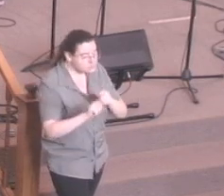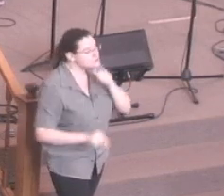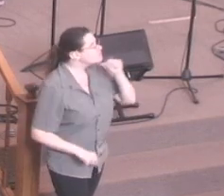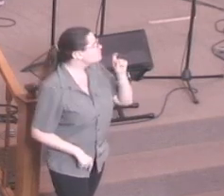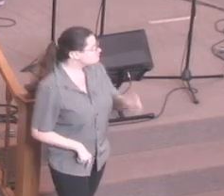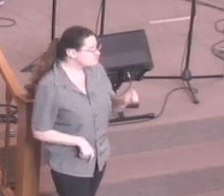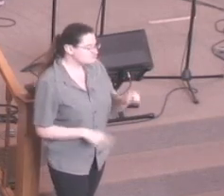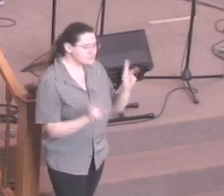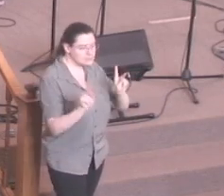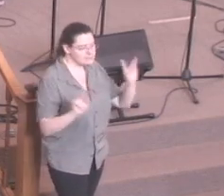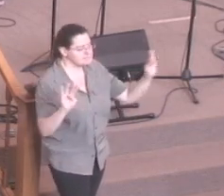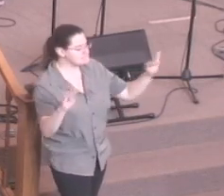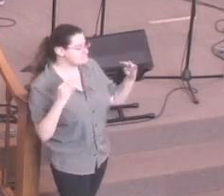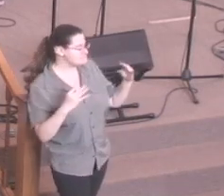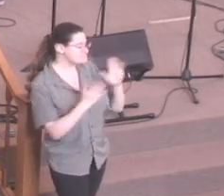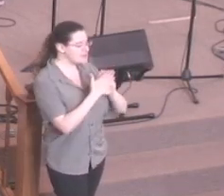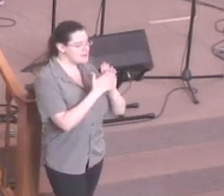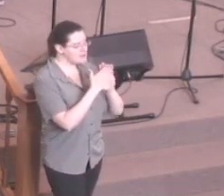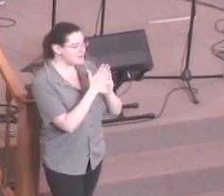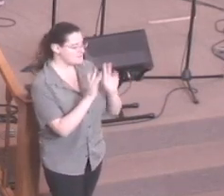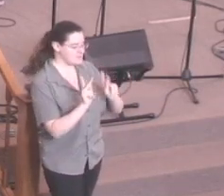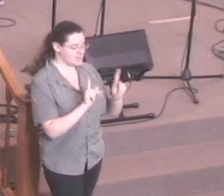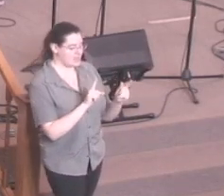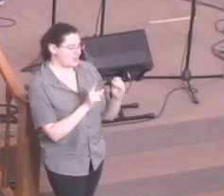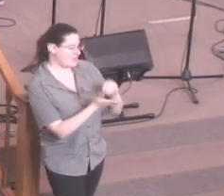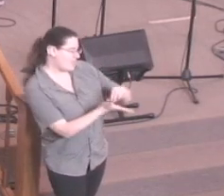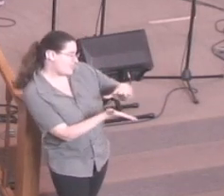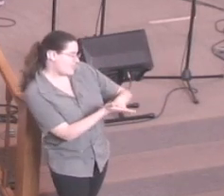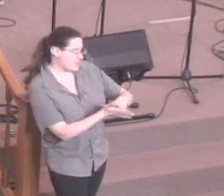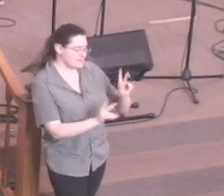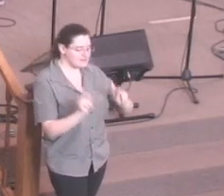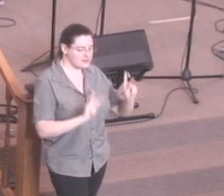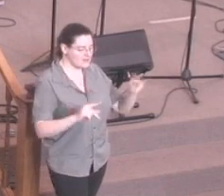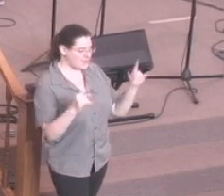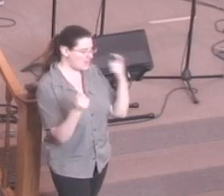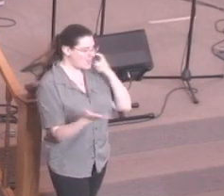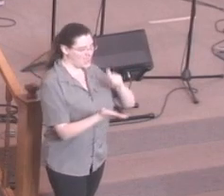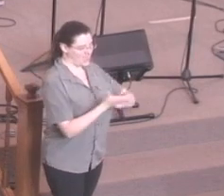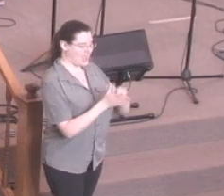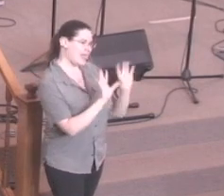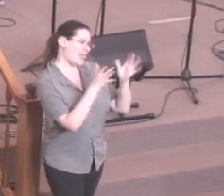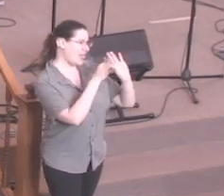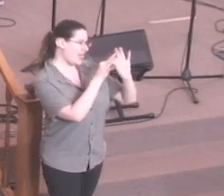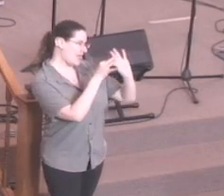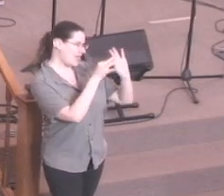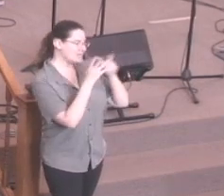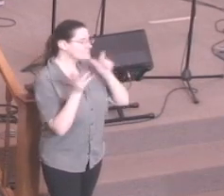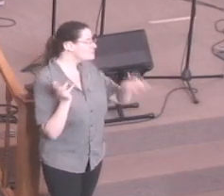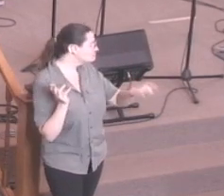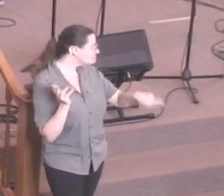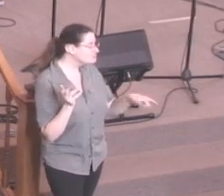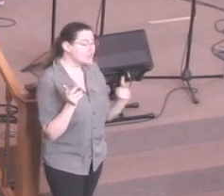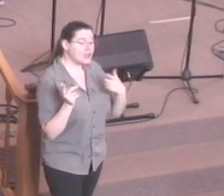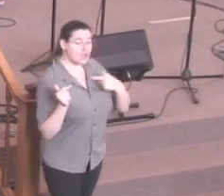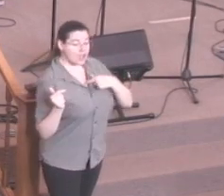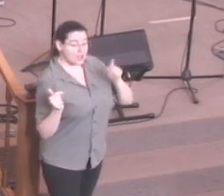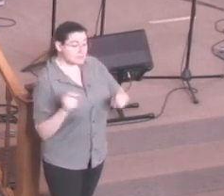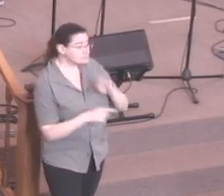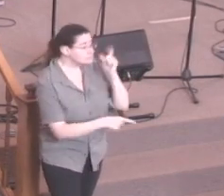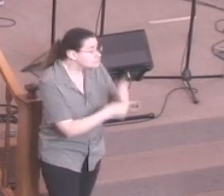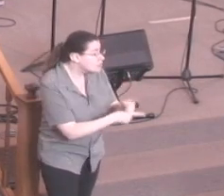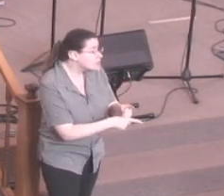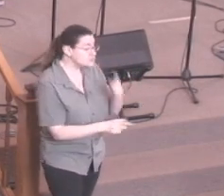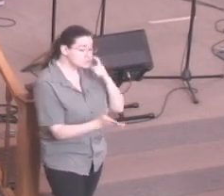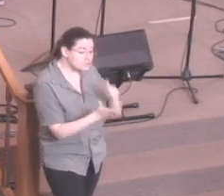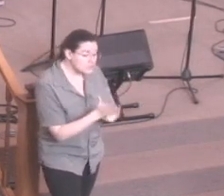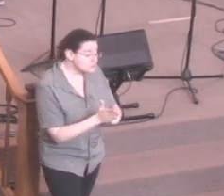need preeminence, prosperity, position, promotion, or popularity. I don't have to be right,